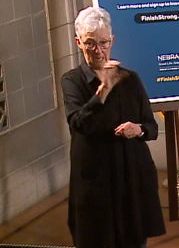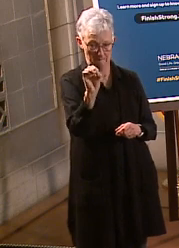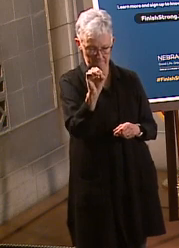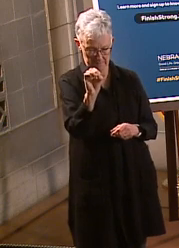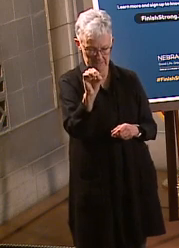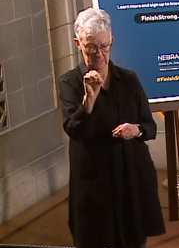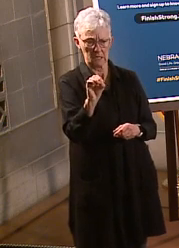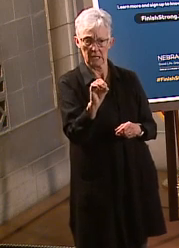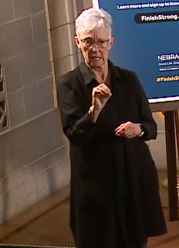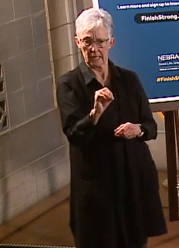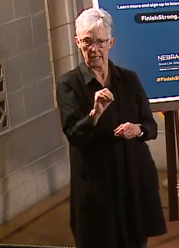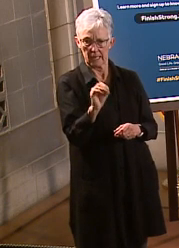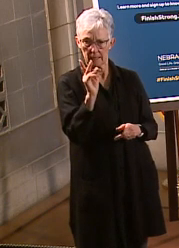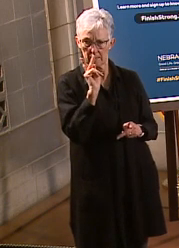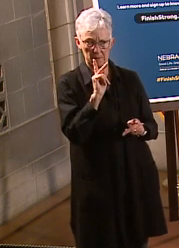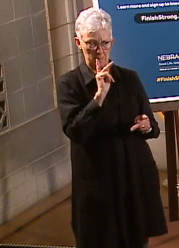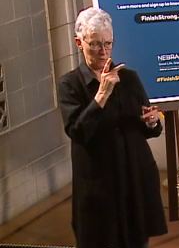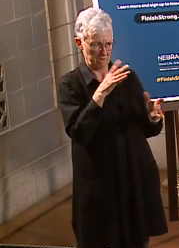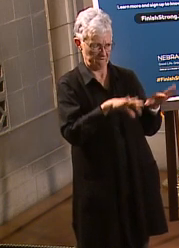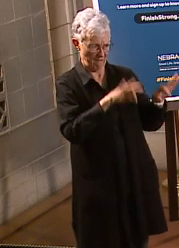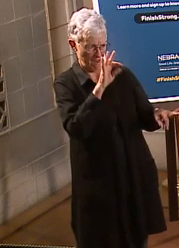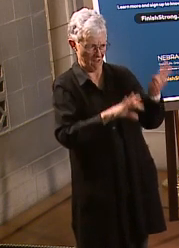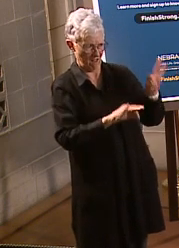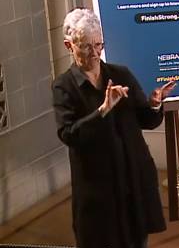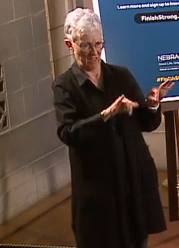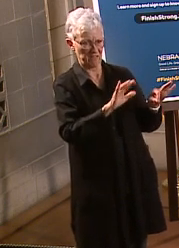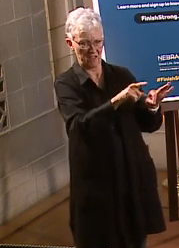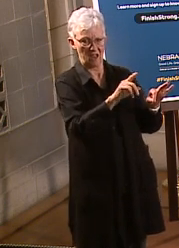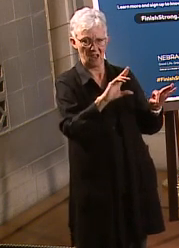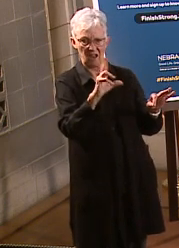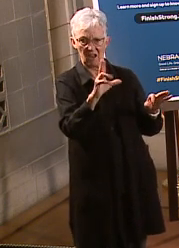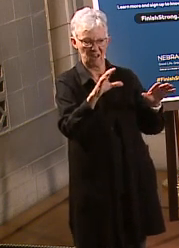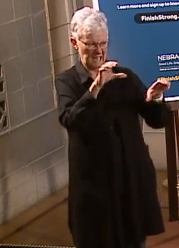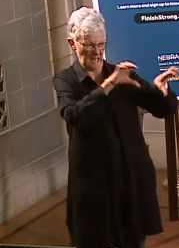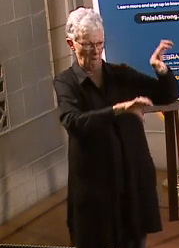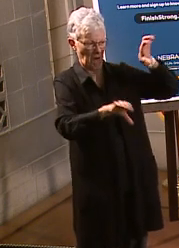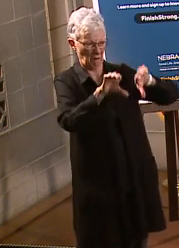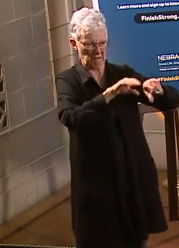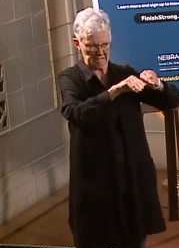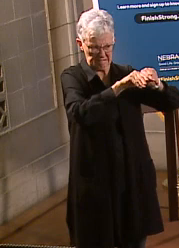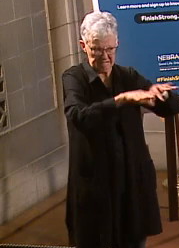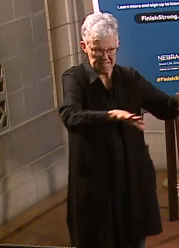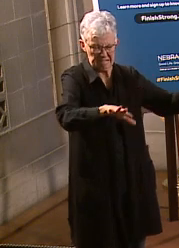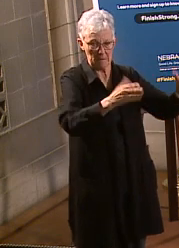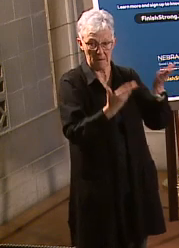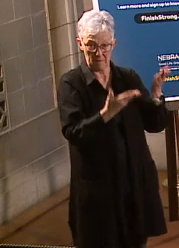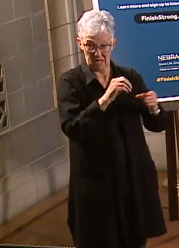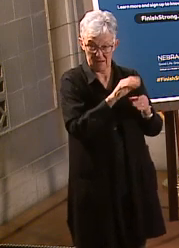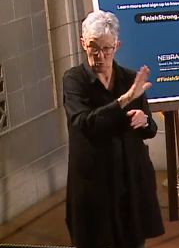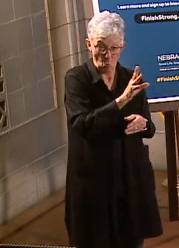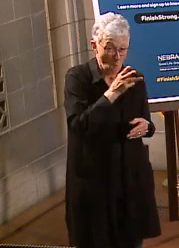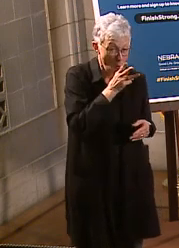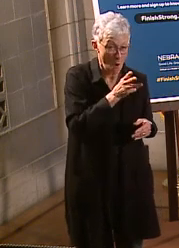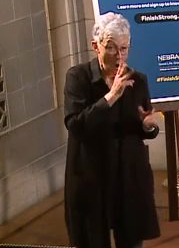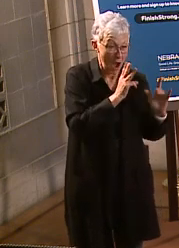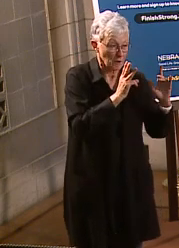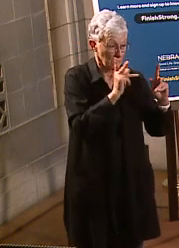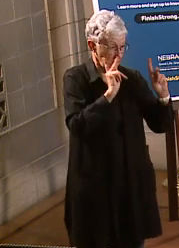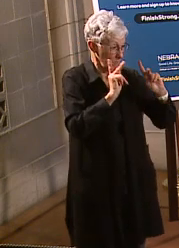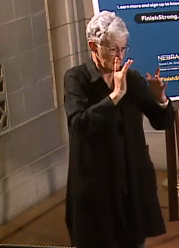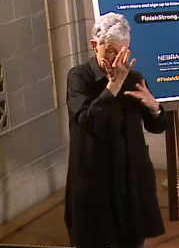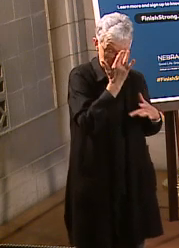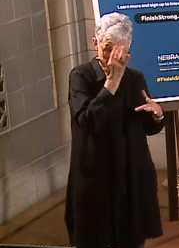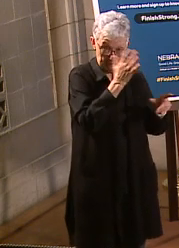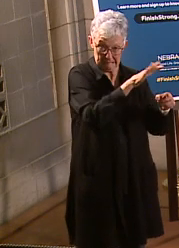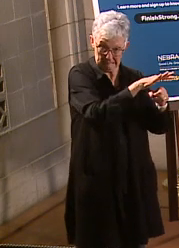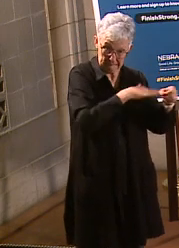regard about to the timing of regulators moving on the ethanol plant in Meade. And again, as a state, we have a